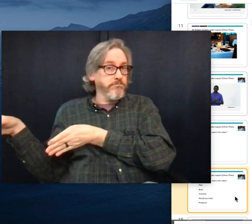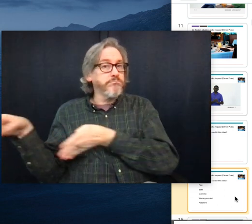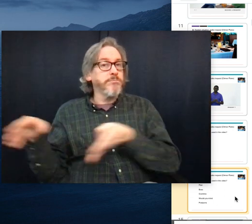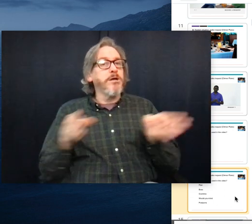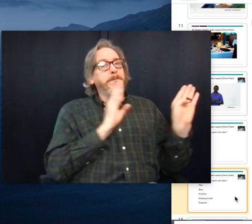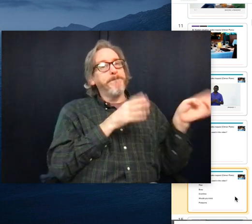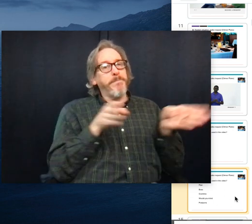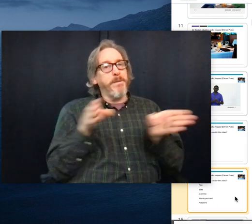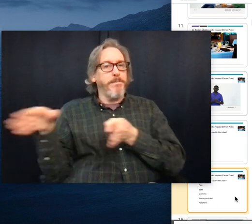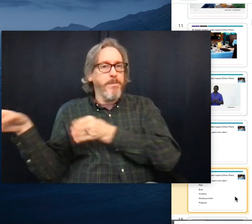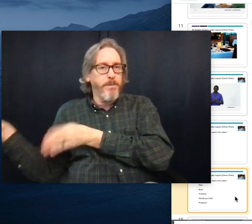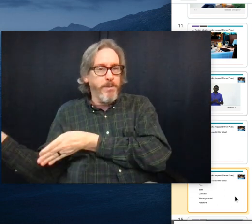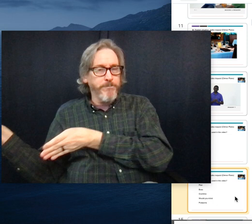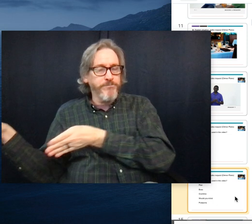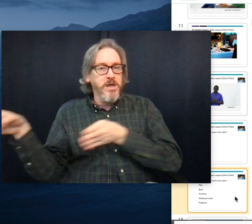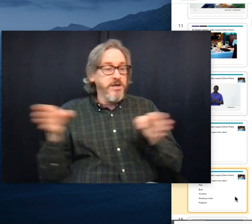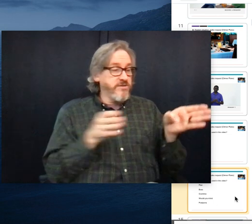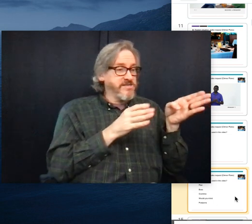plan.